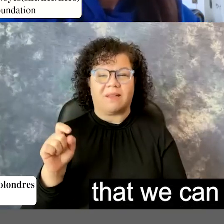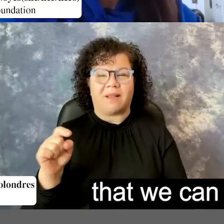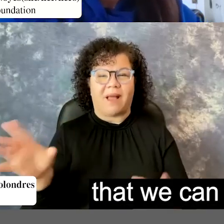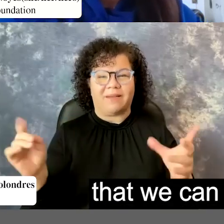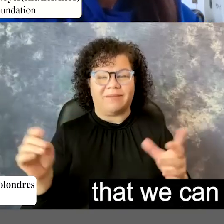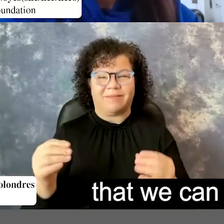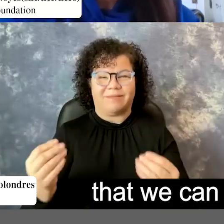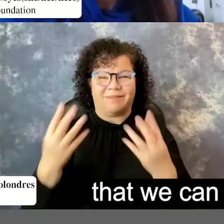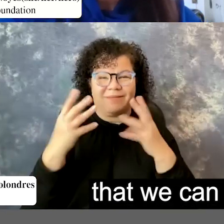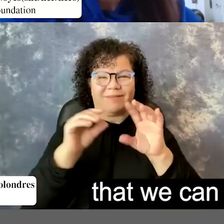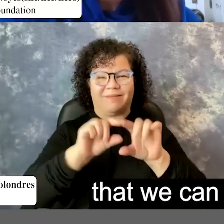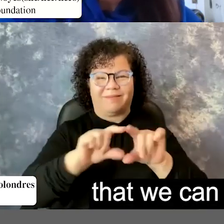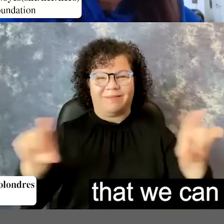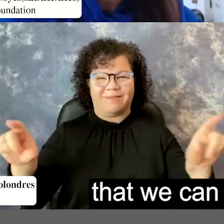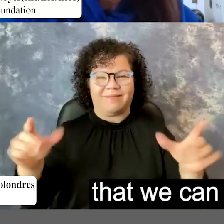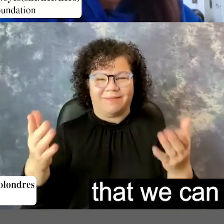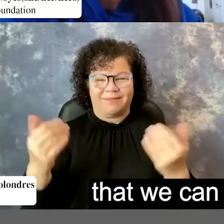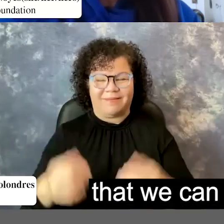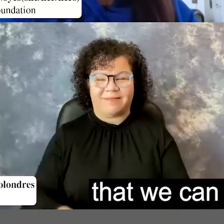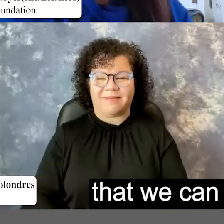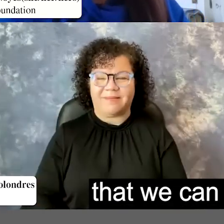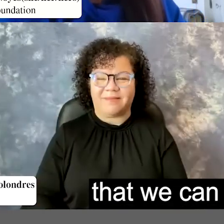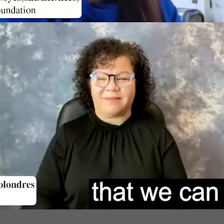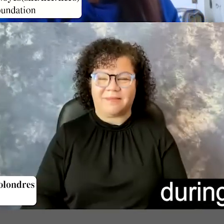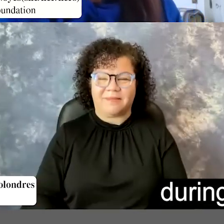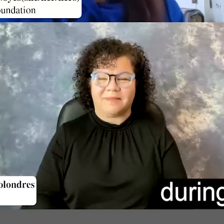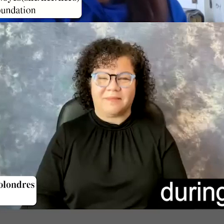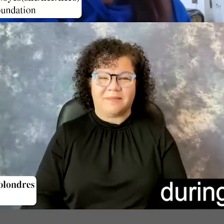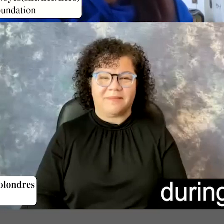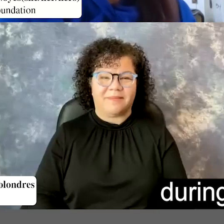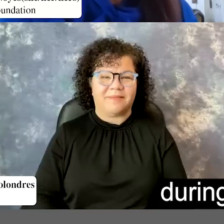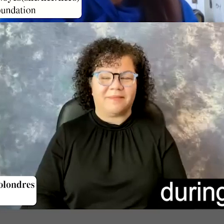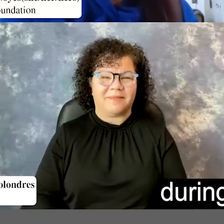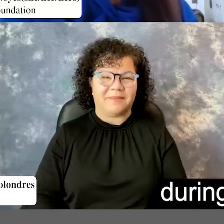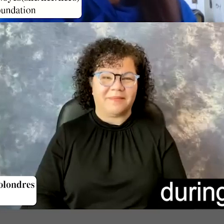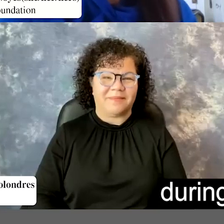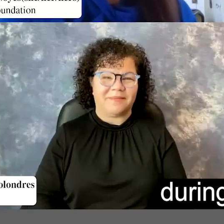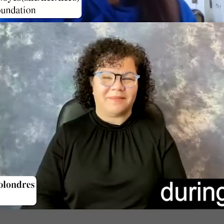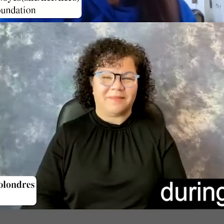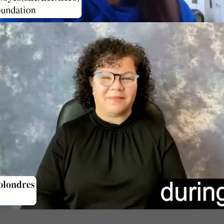here during this Q&A. Wonderful.